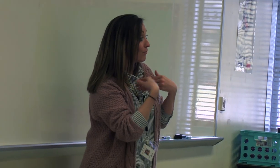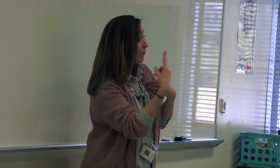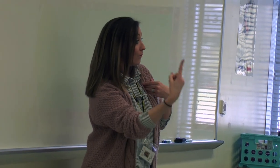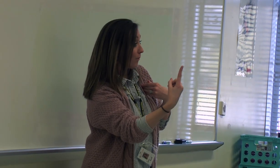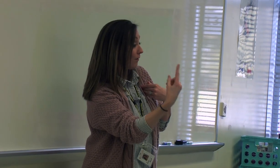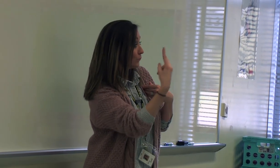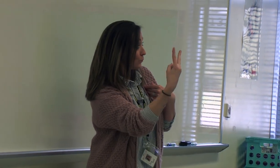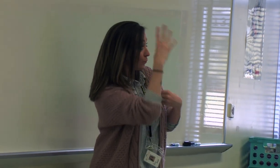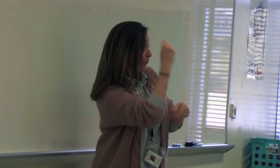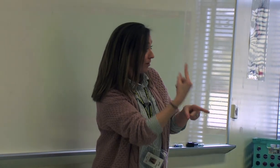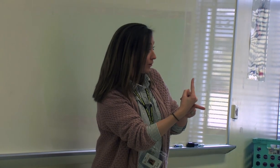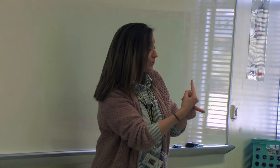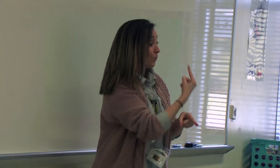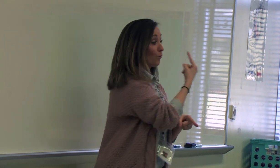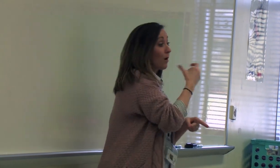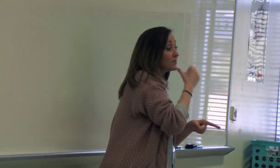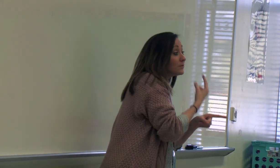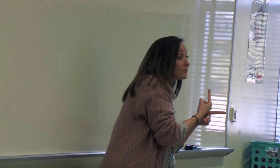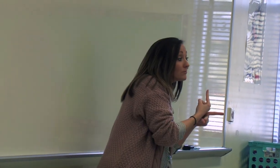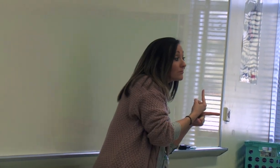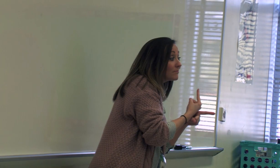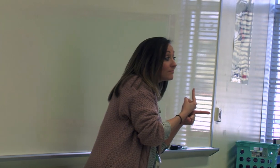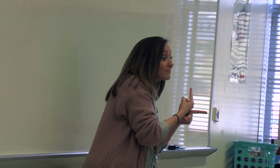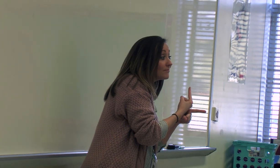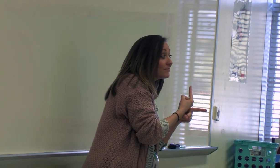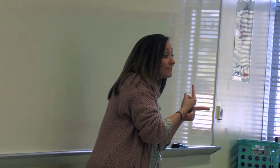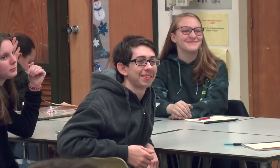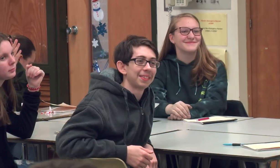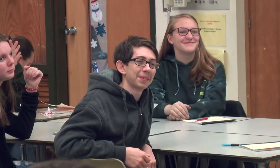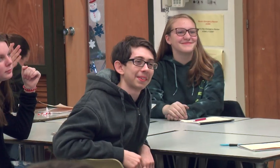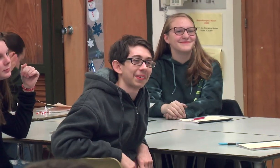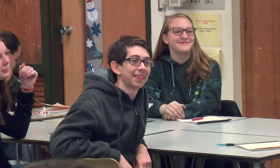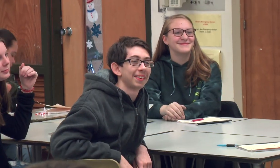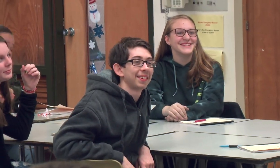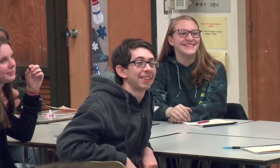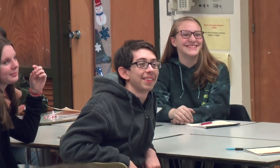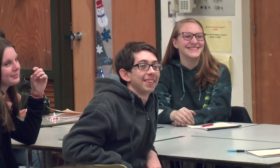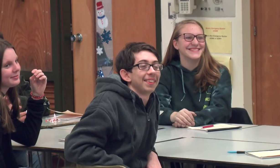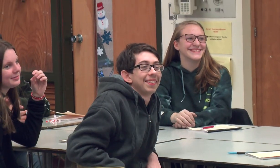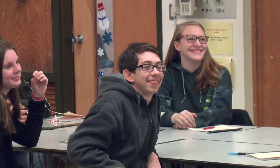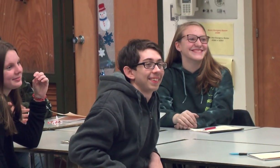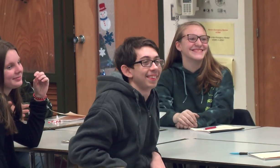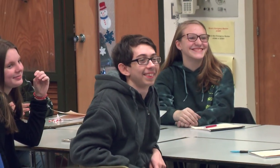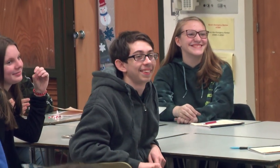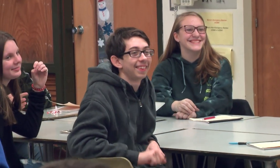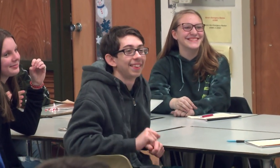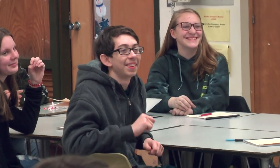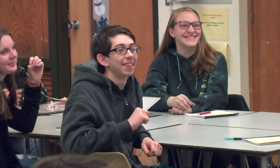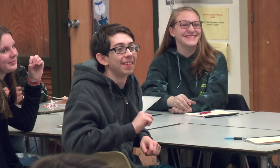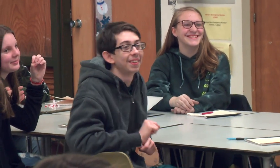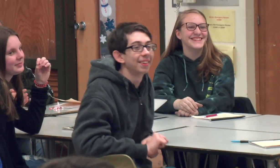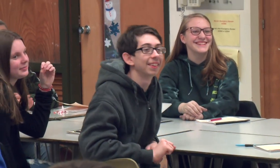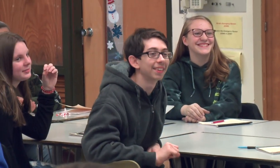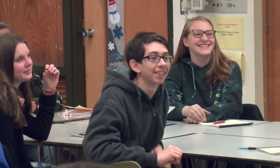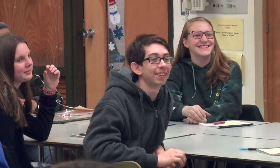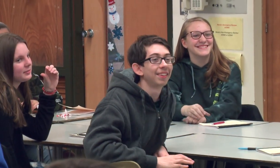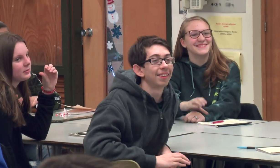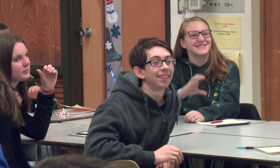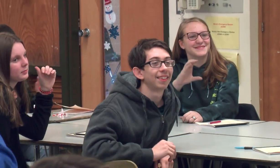to it as well I want people to know that this is not just about the language it's also about a culture a very special culture and we have a lot of deaf people